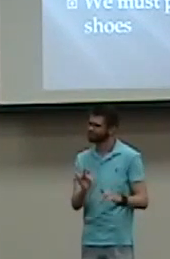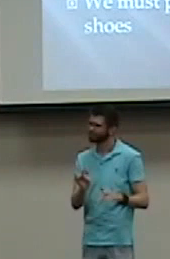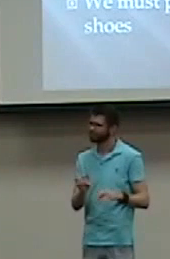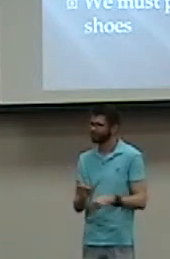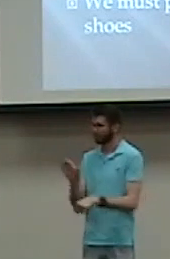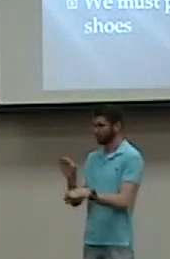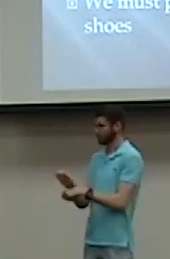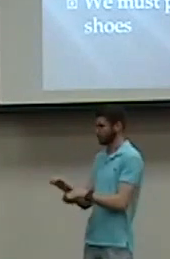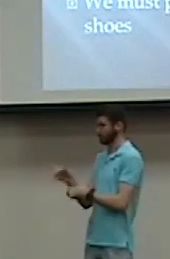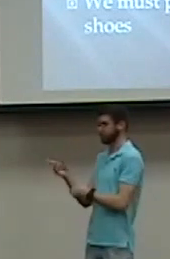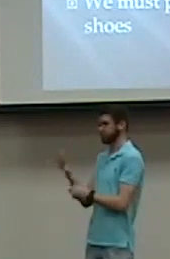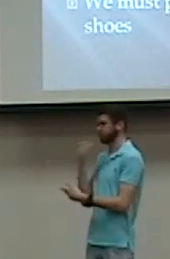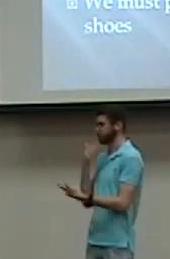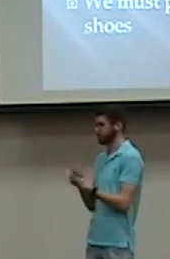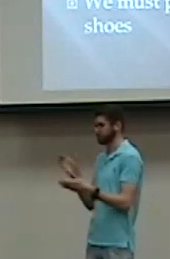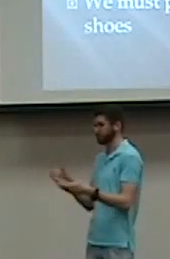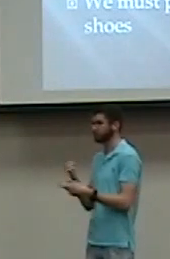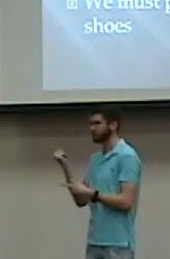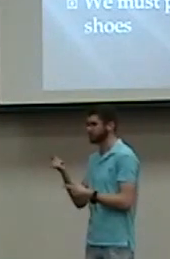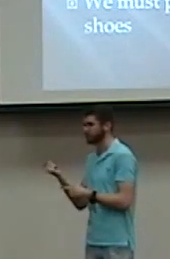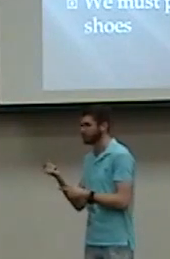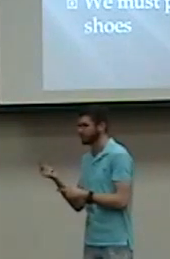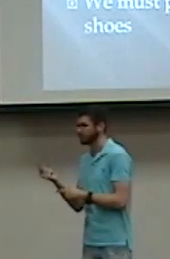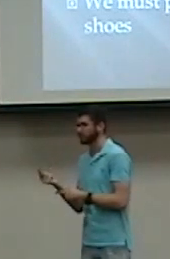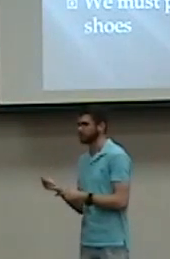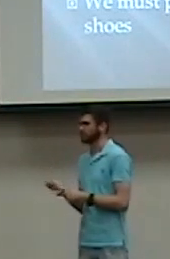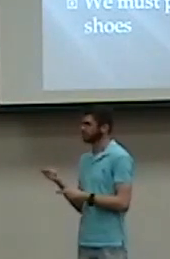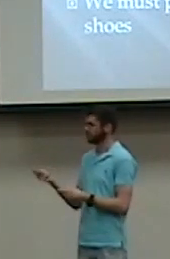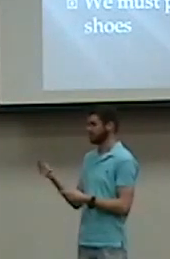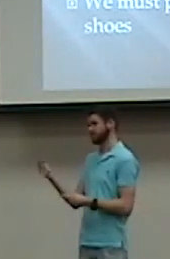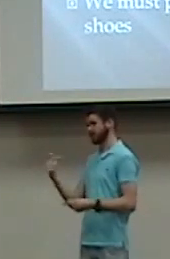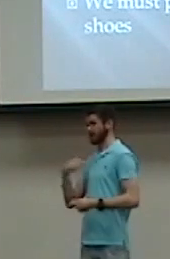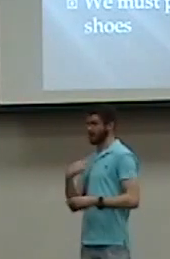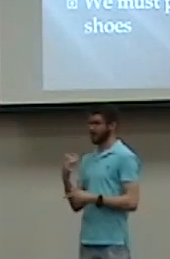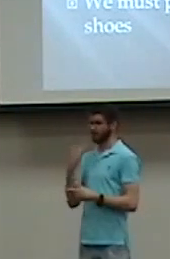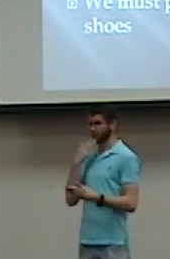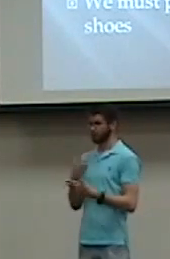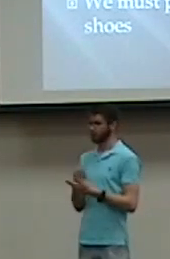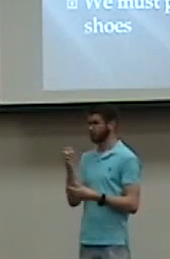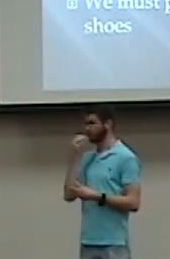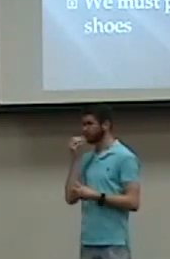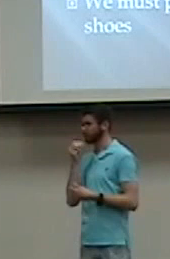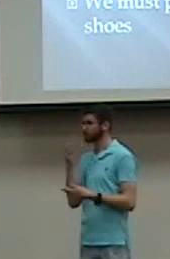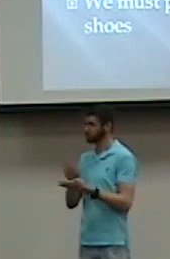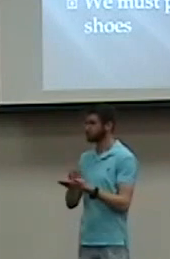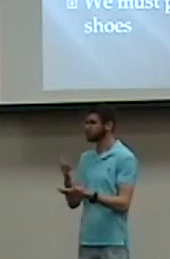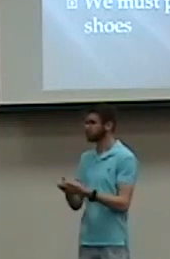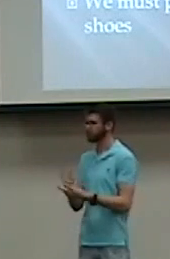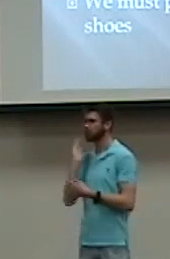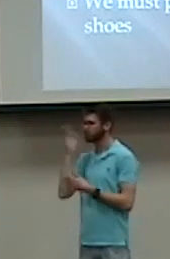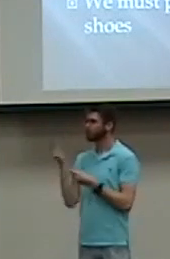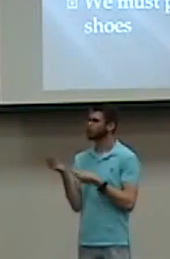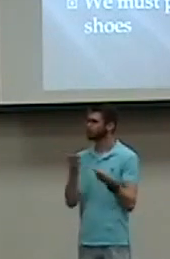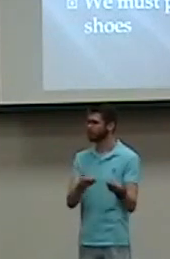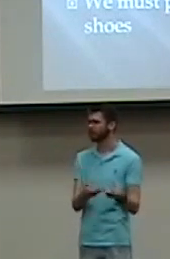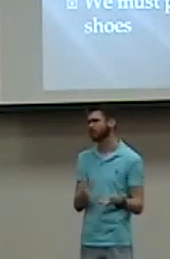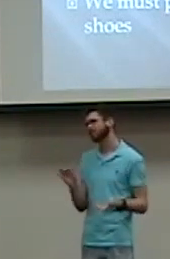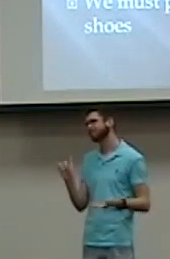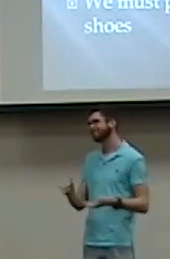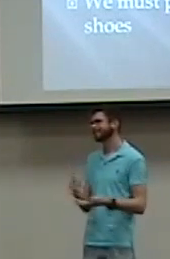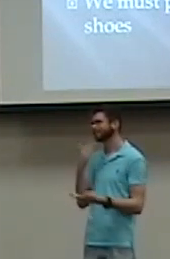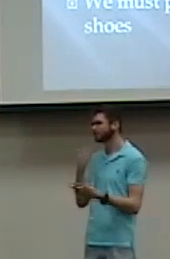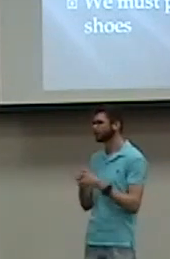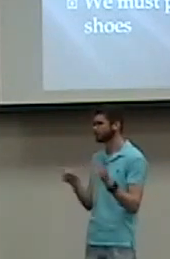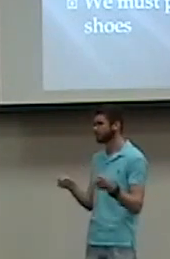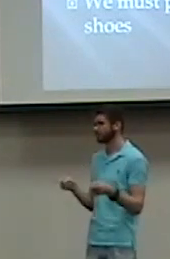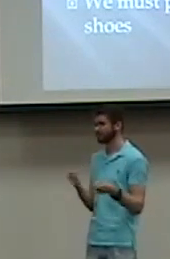I'm going to bring them food. Okay, that's great. But do they need food? Is the food that you're getting ready to cook, that you have mastered this dish,